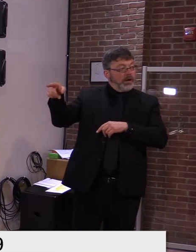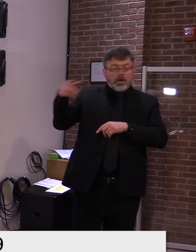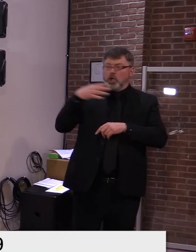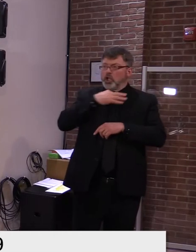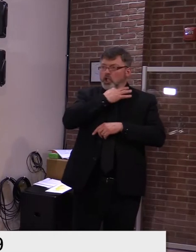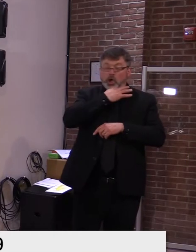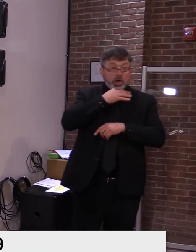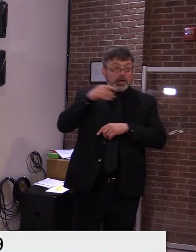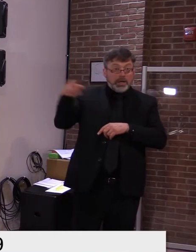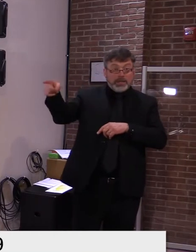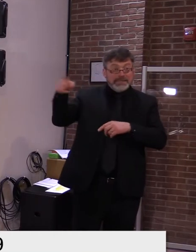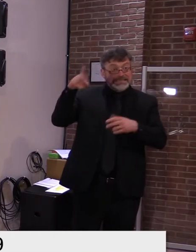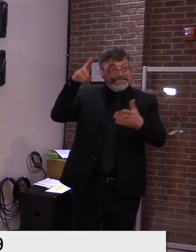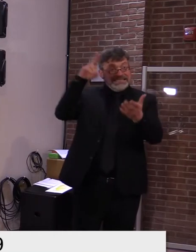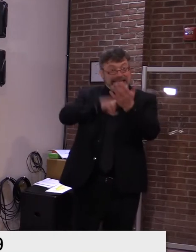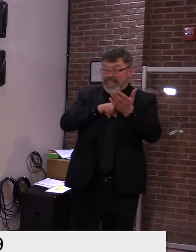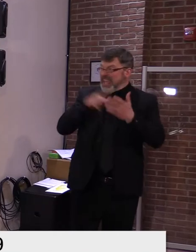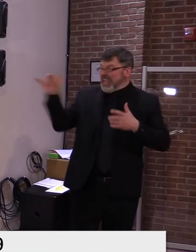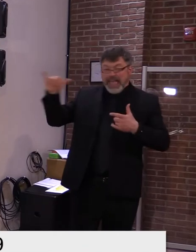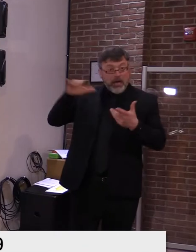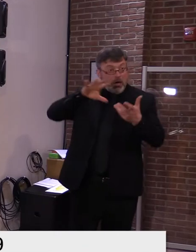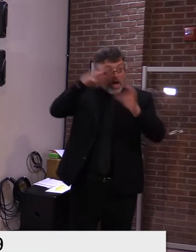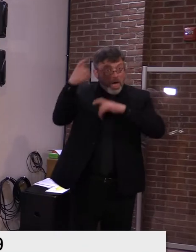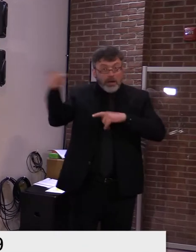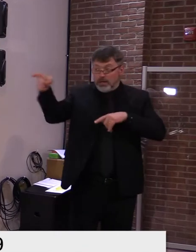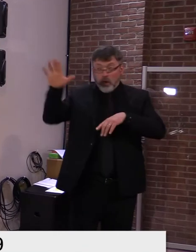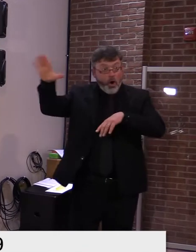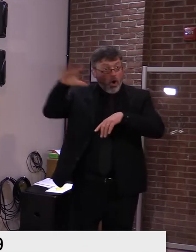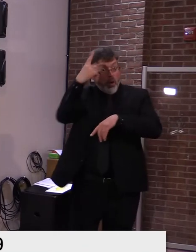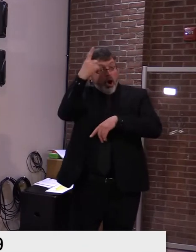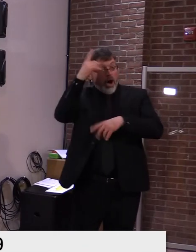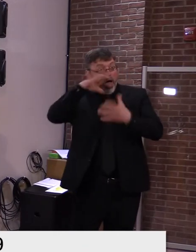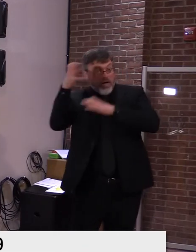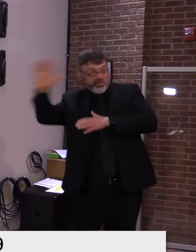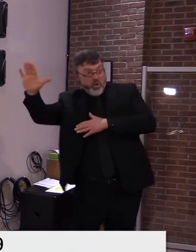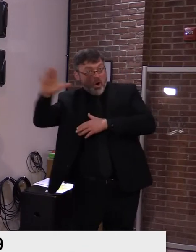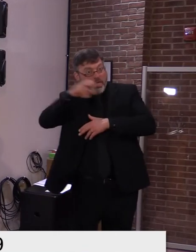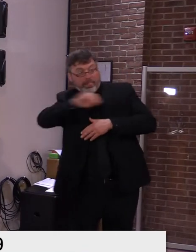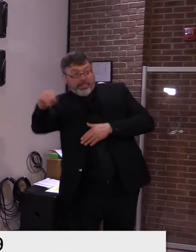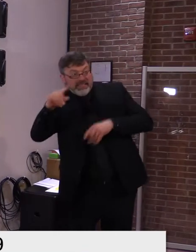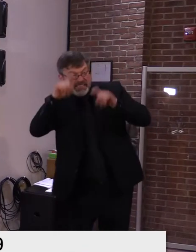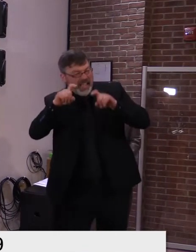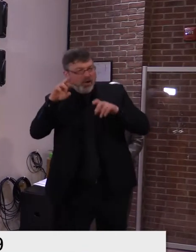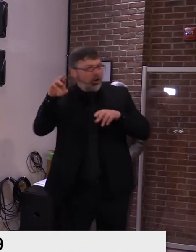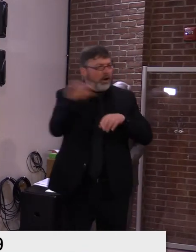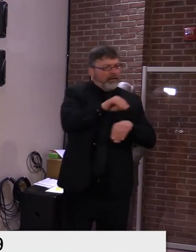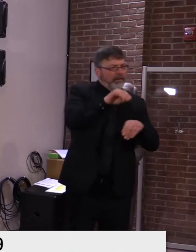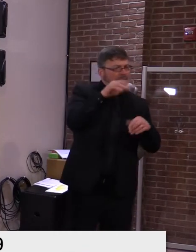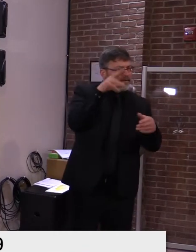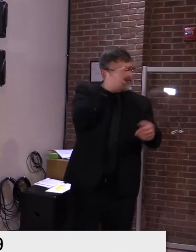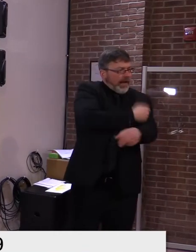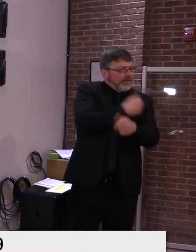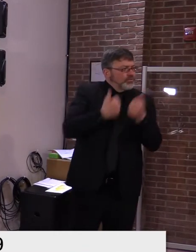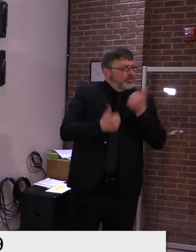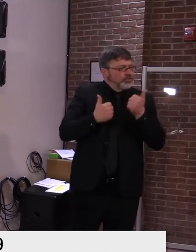Yes, I'll be having my vaccination a week from Monday.